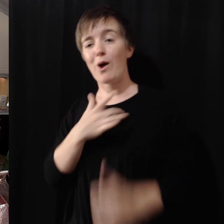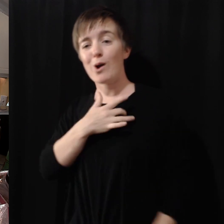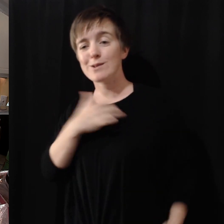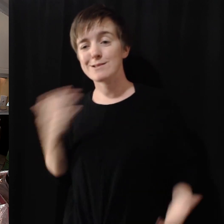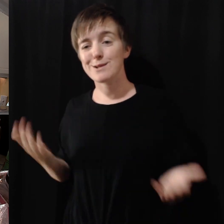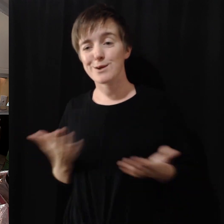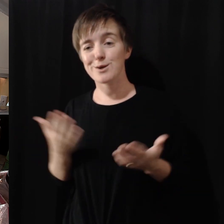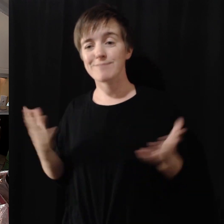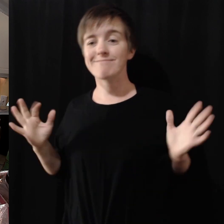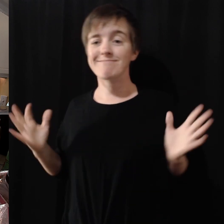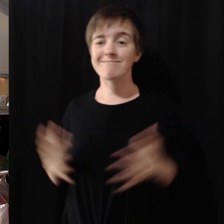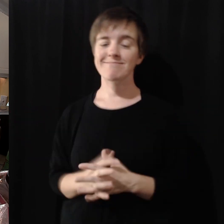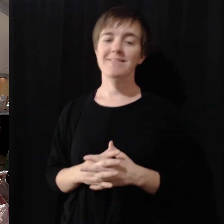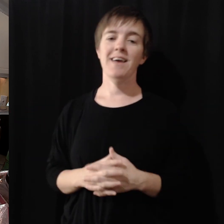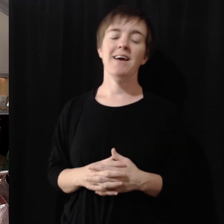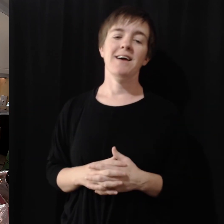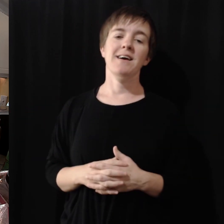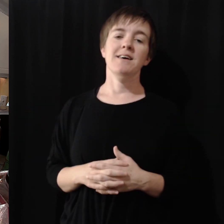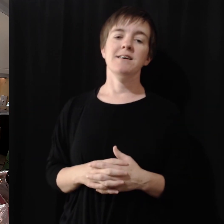hearts around here.